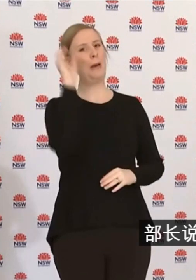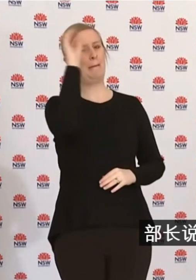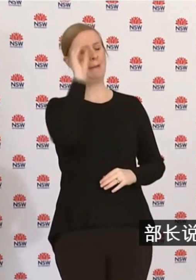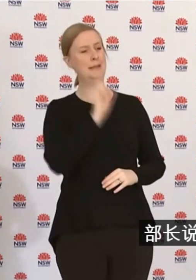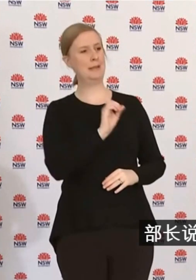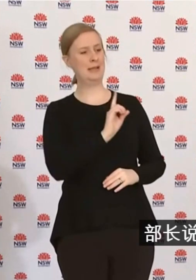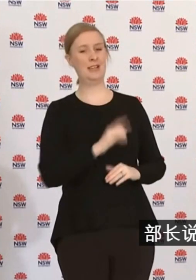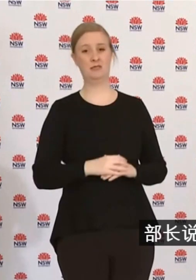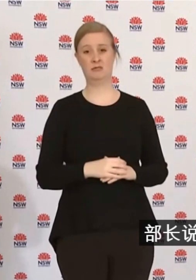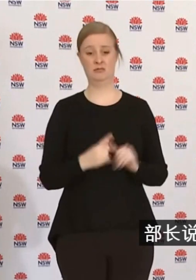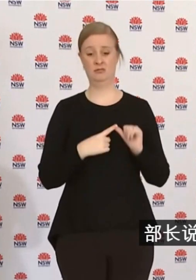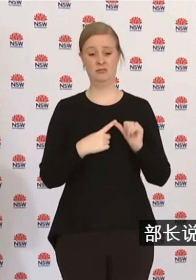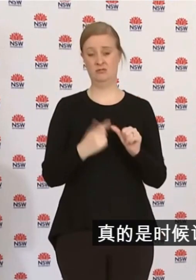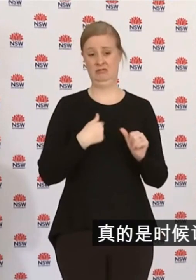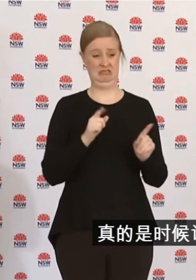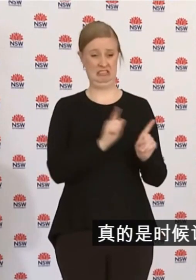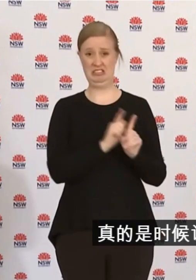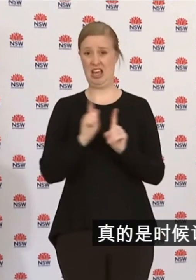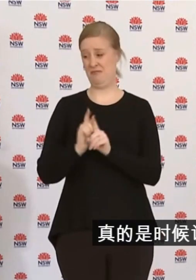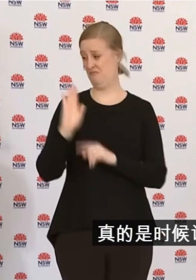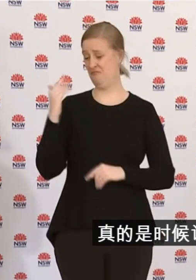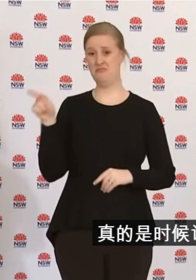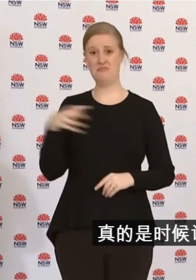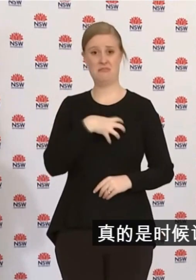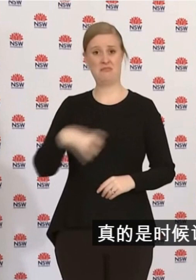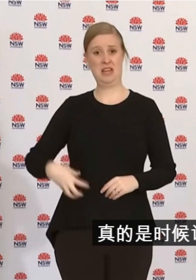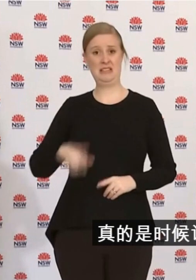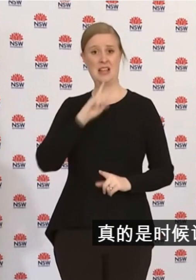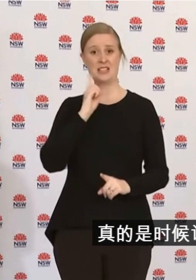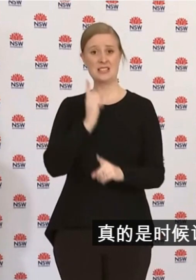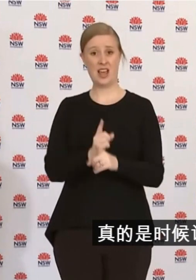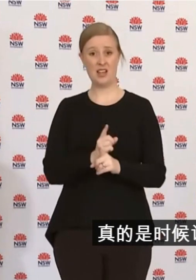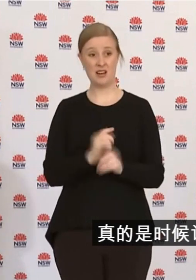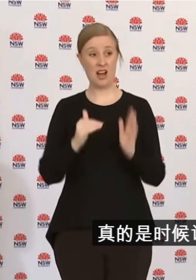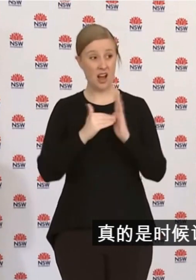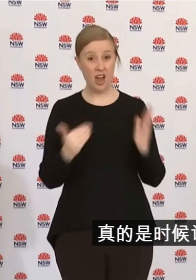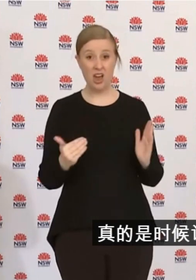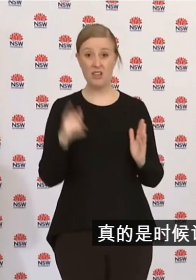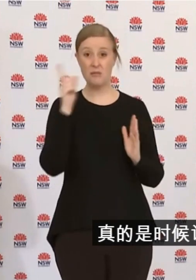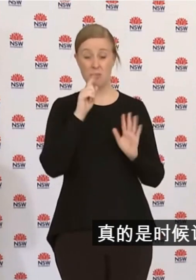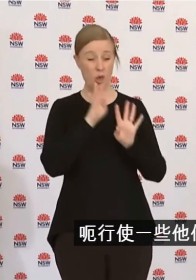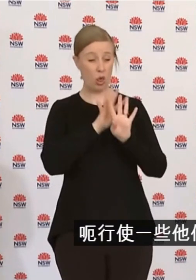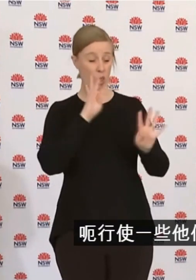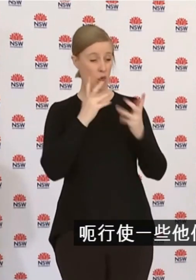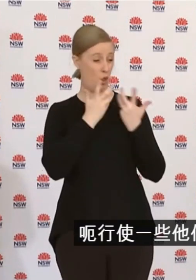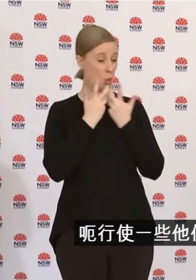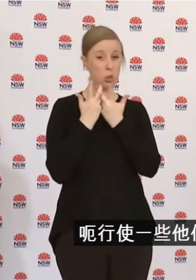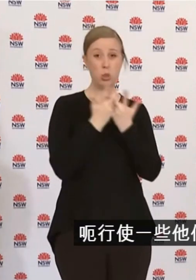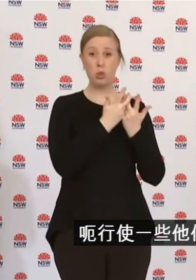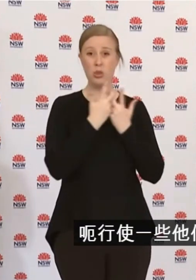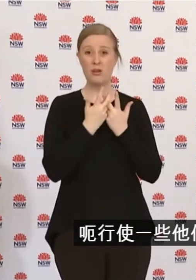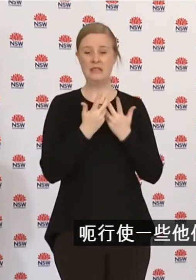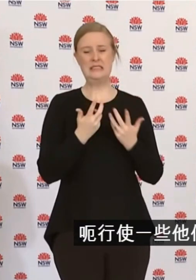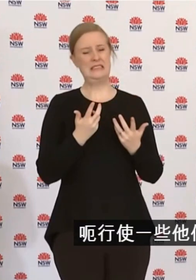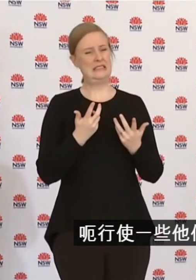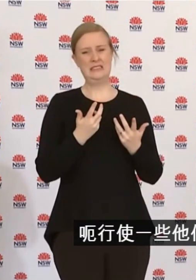the Minister said. I think it's not really the time for people to come together closely. To exercise